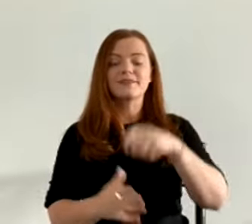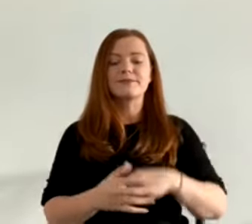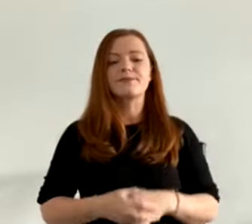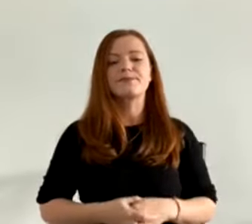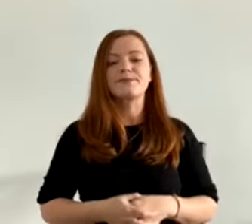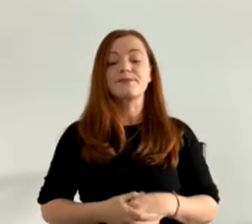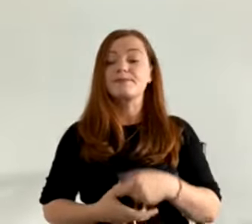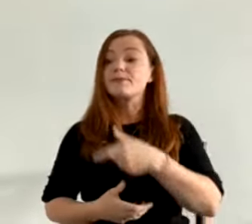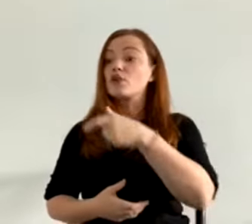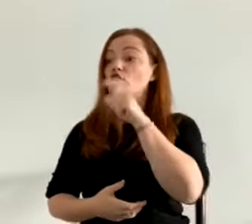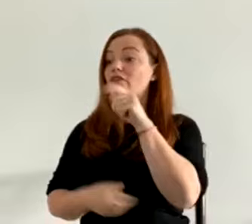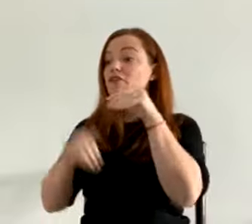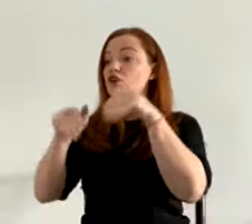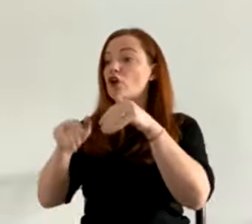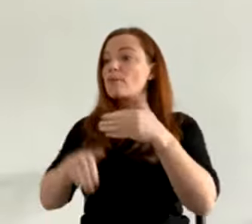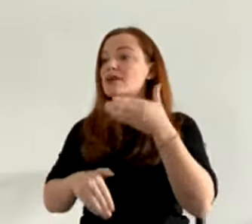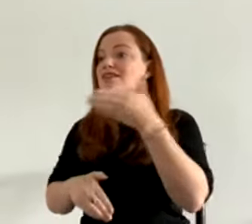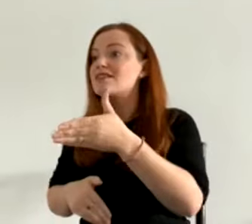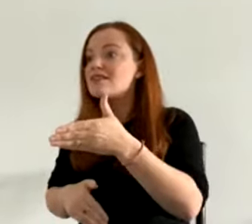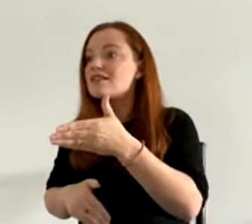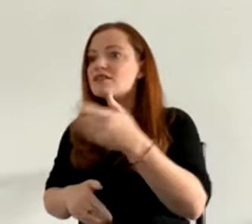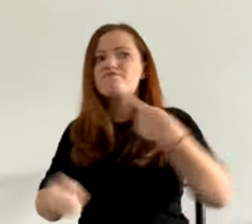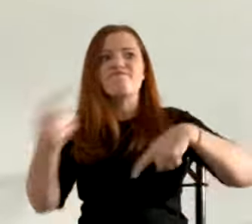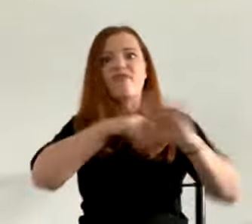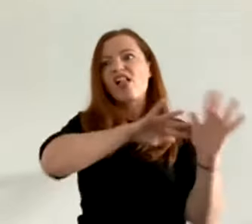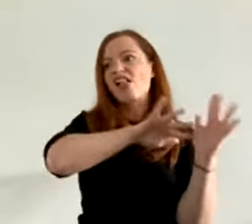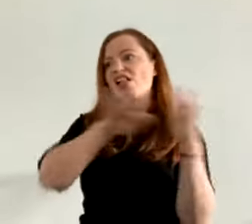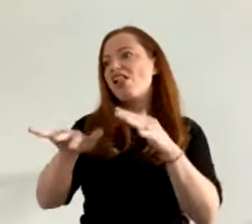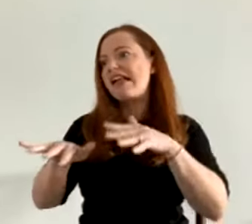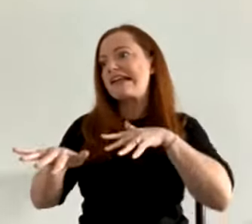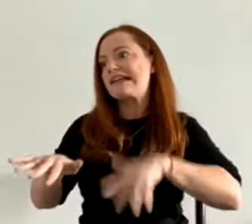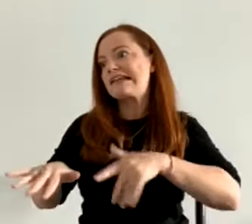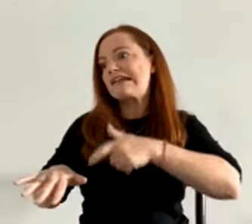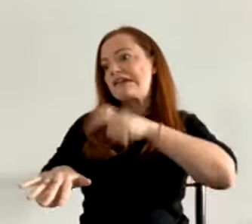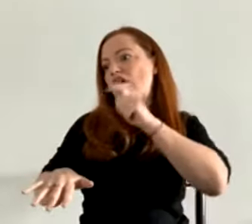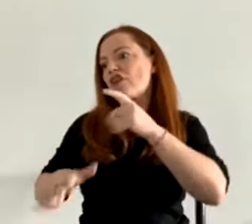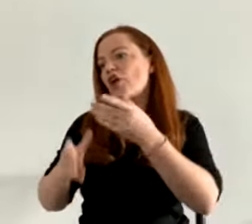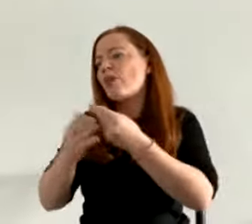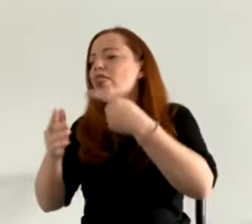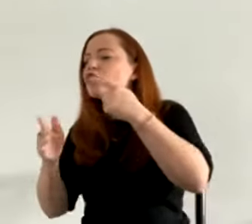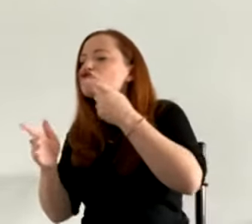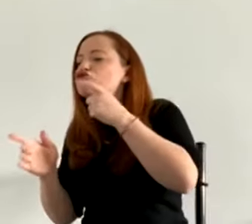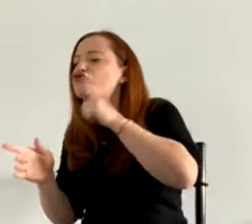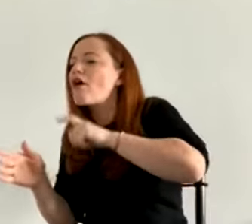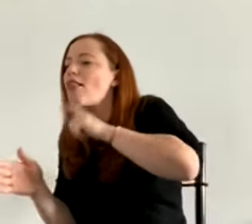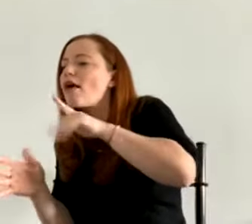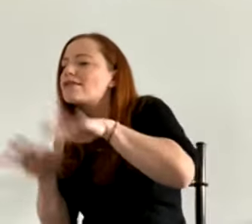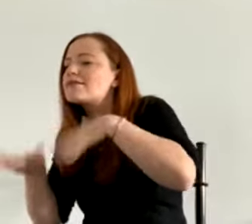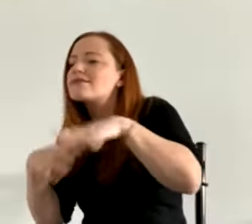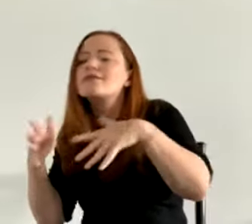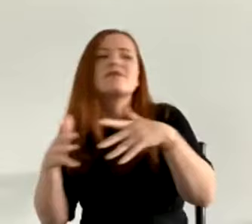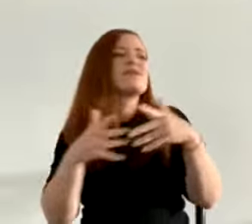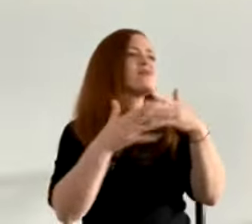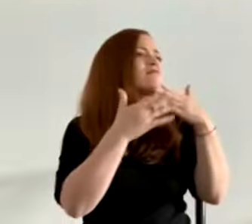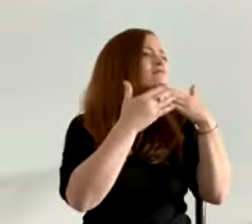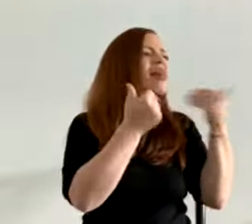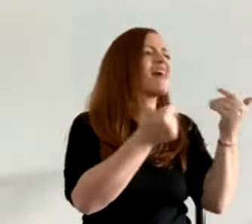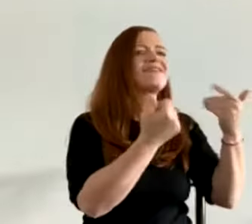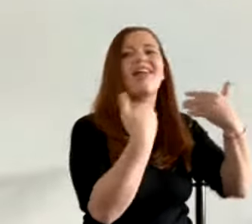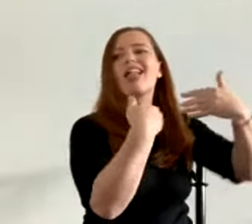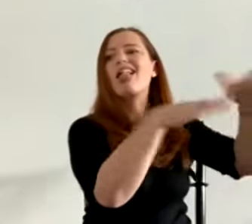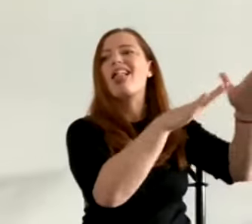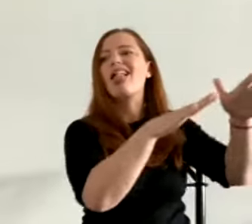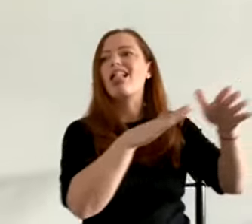shop, the need for beans with a hint of chocolate and privilege overtakes pleasantries. The door, a